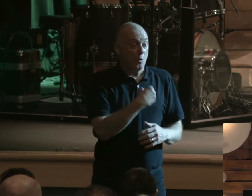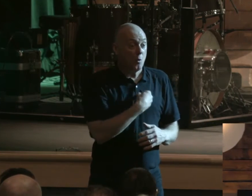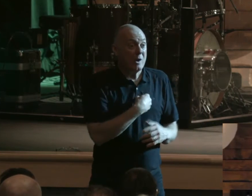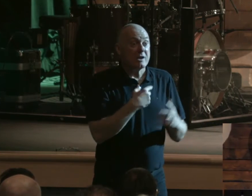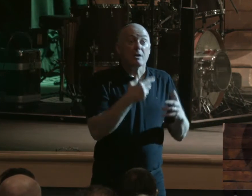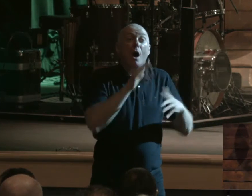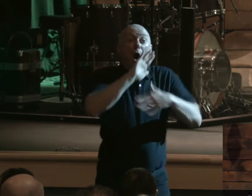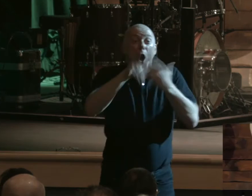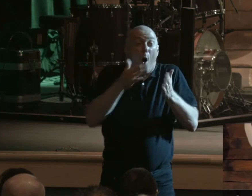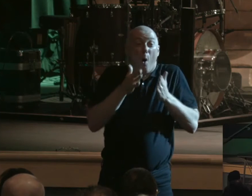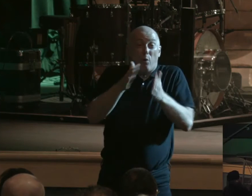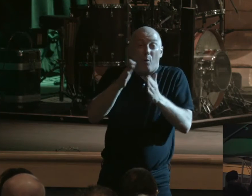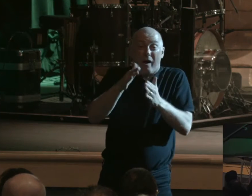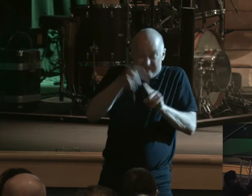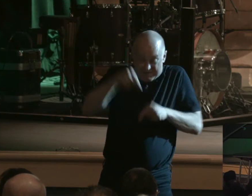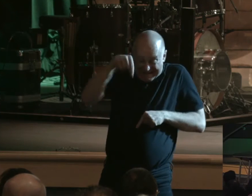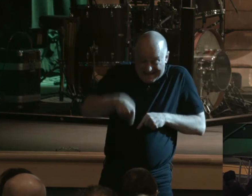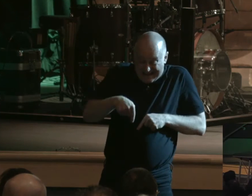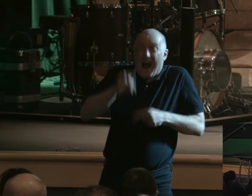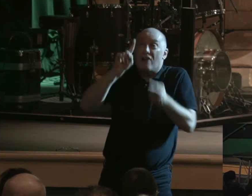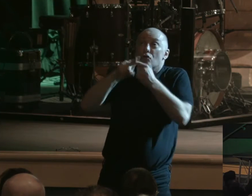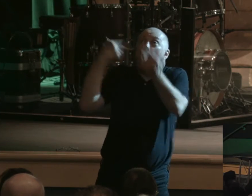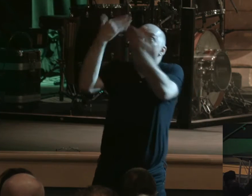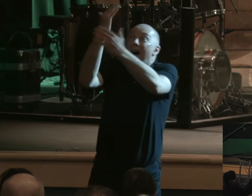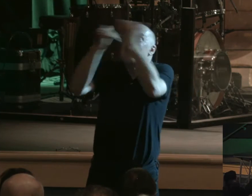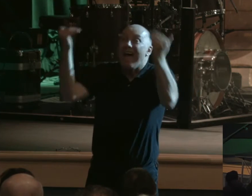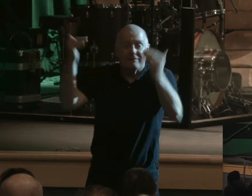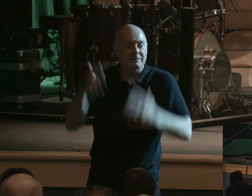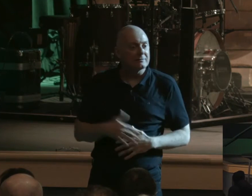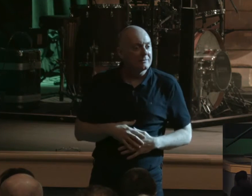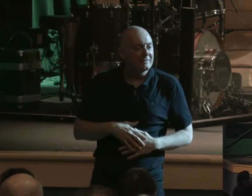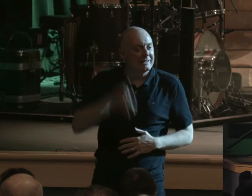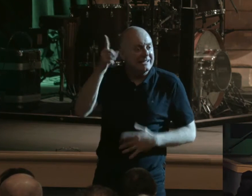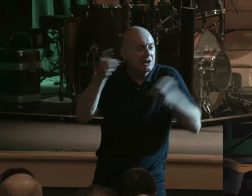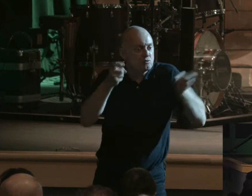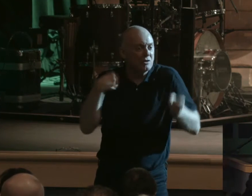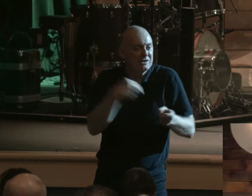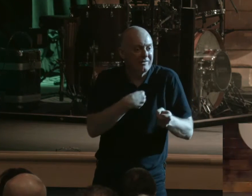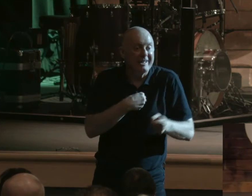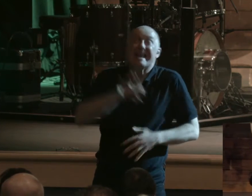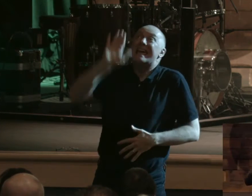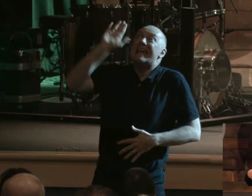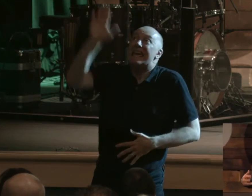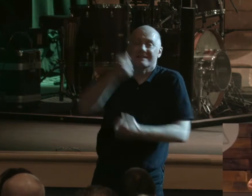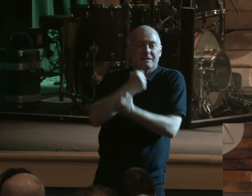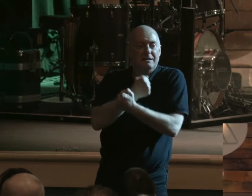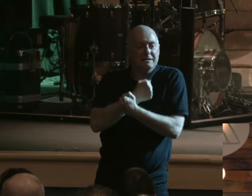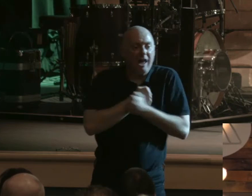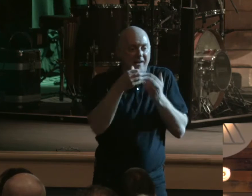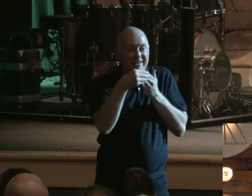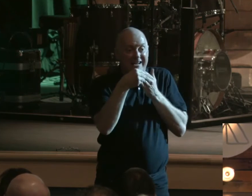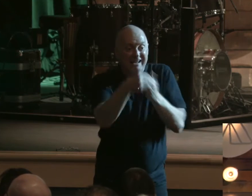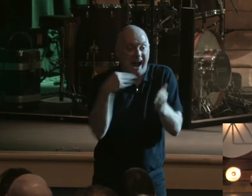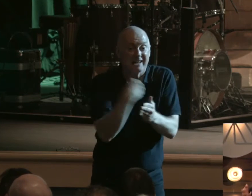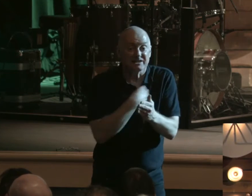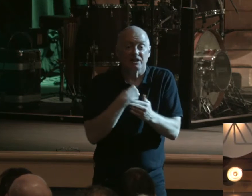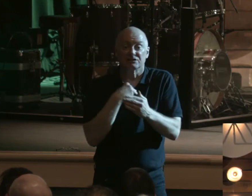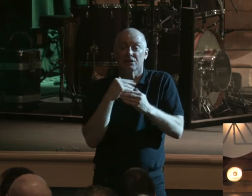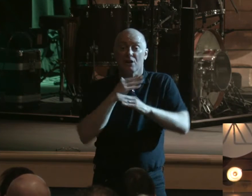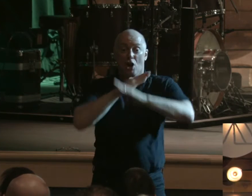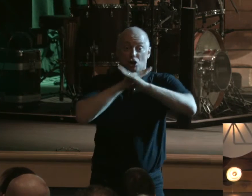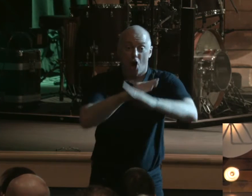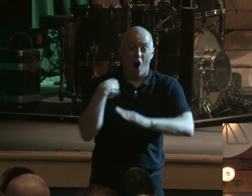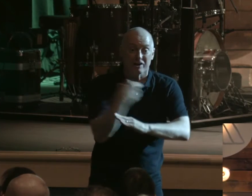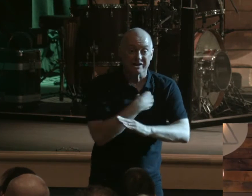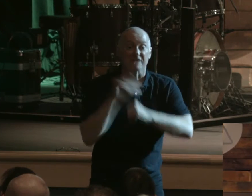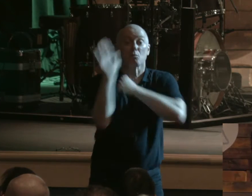here, all the way into glory, guaranteed. In this sense, the love of Christ guards us, constrains